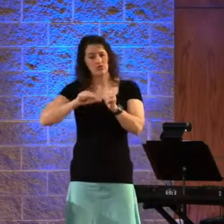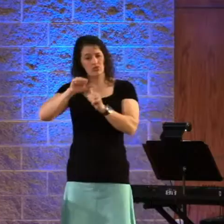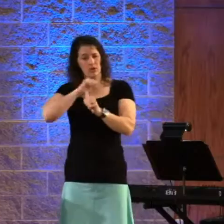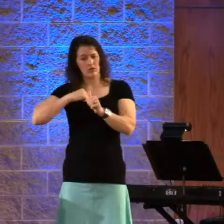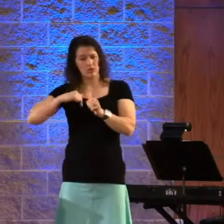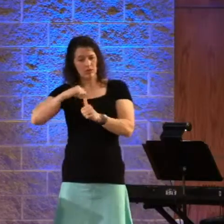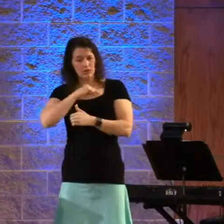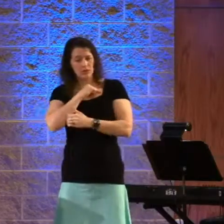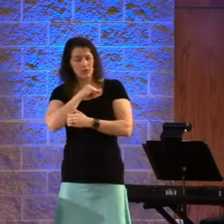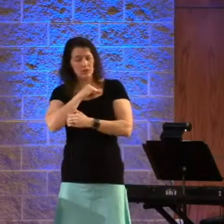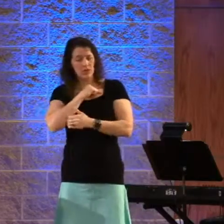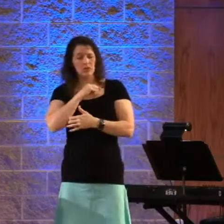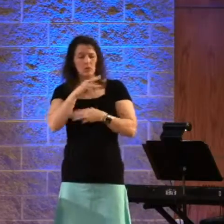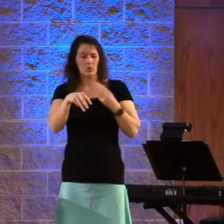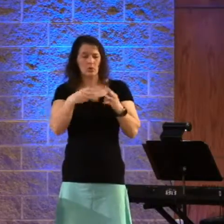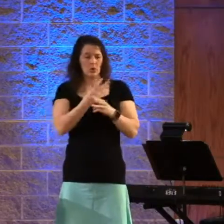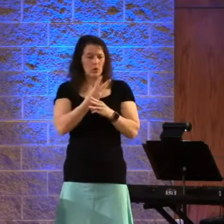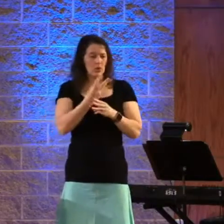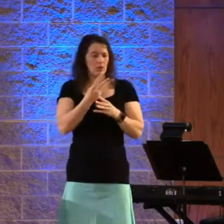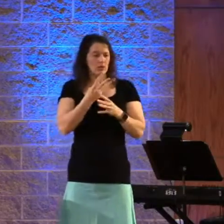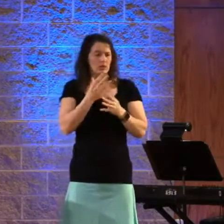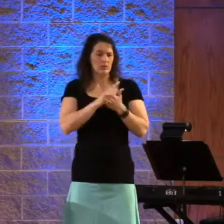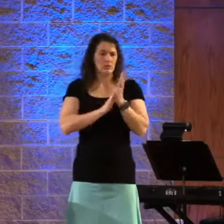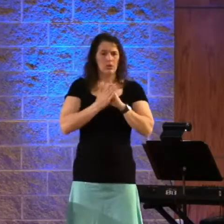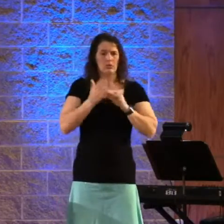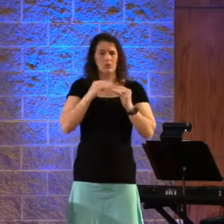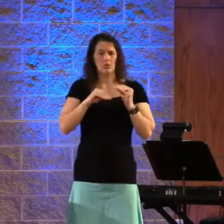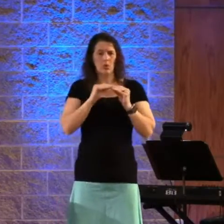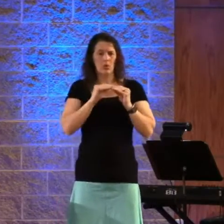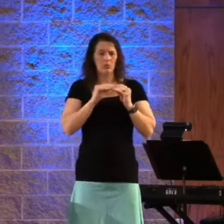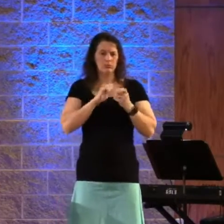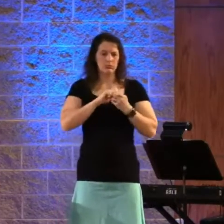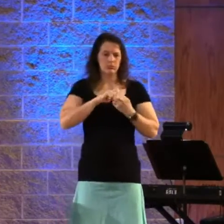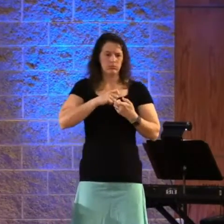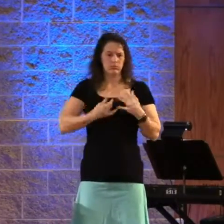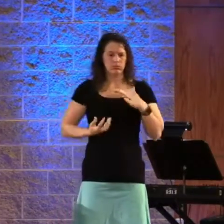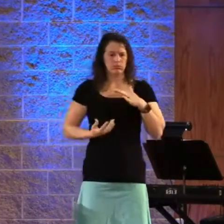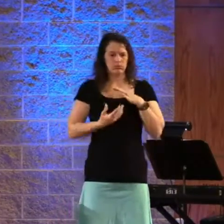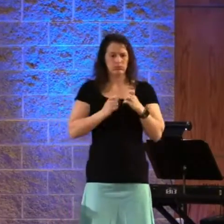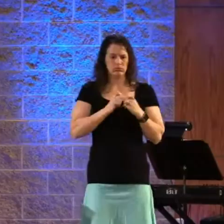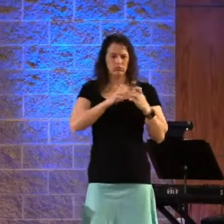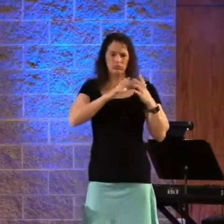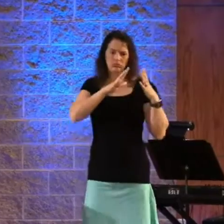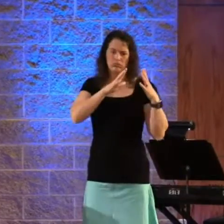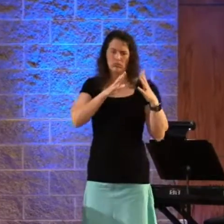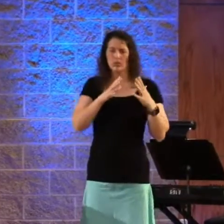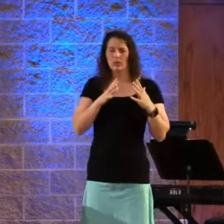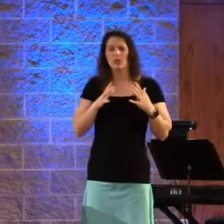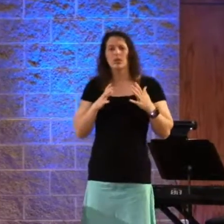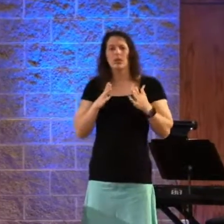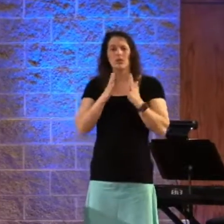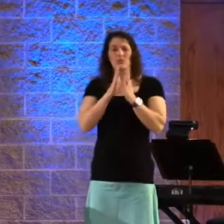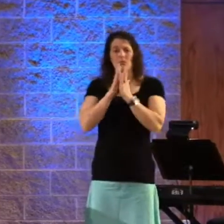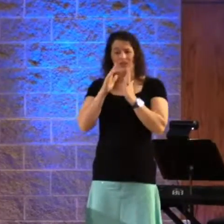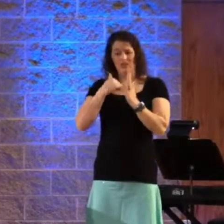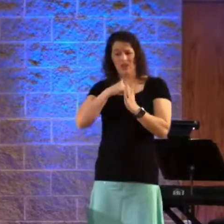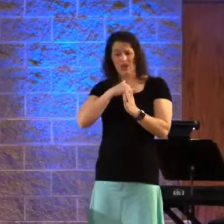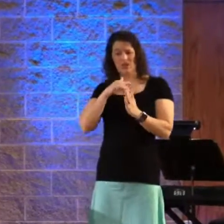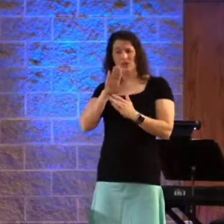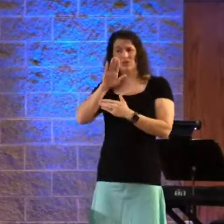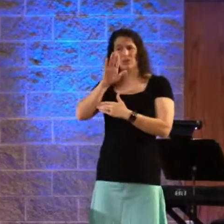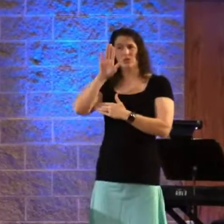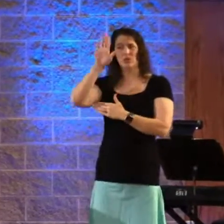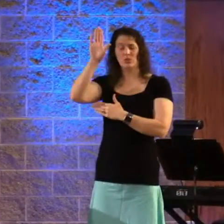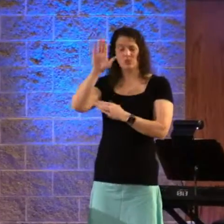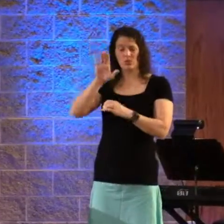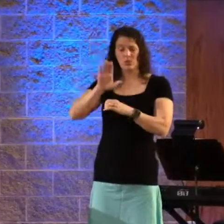world becomes more unsettled, Lord, I pray for us as your church, Lord, that we would be light in that dark place.